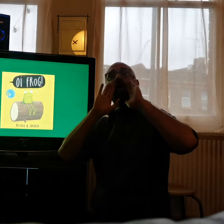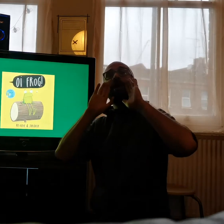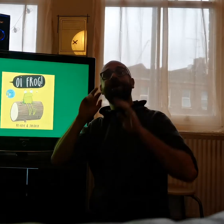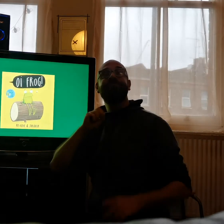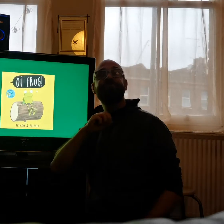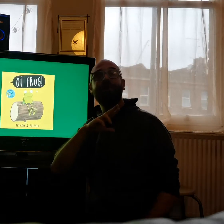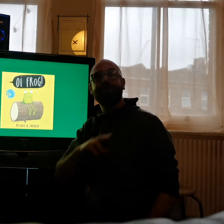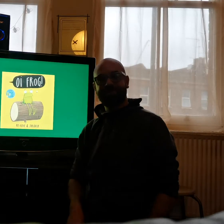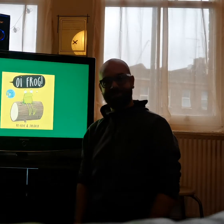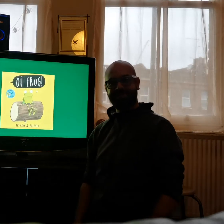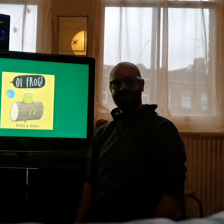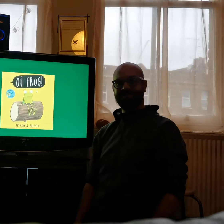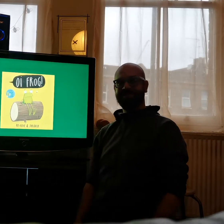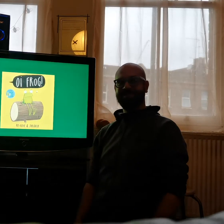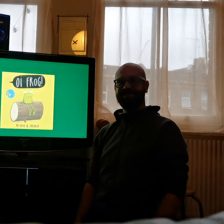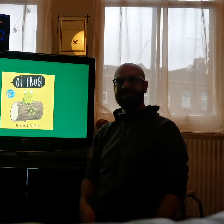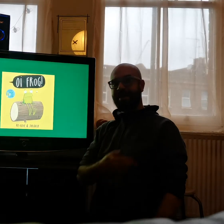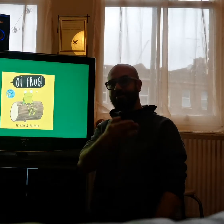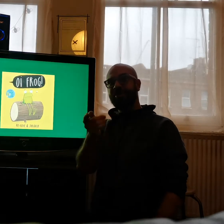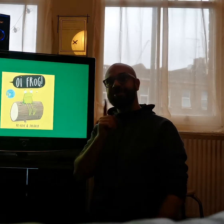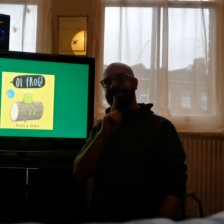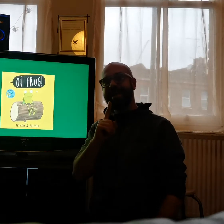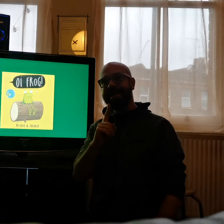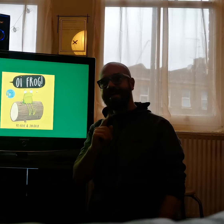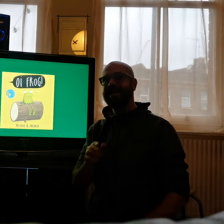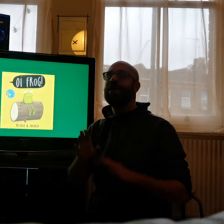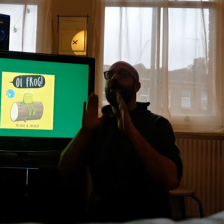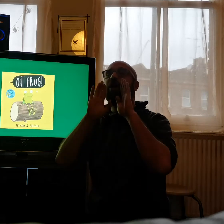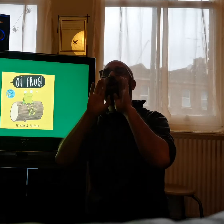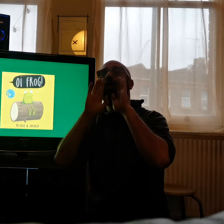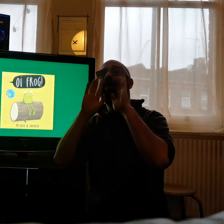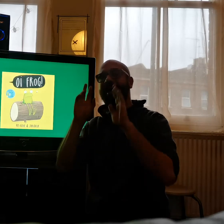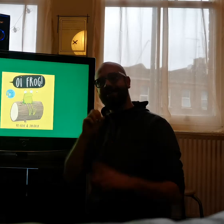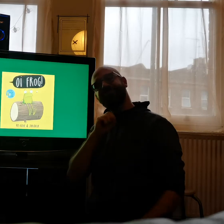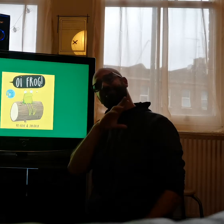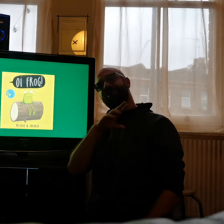Oi, Frog! Can we all say, Oi, Frog!